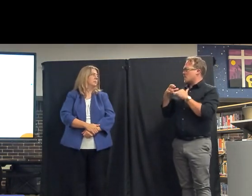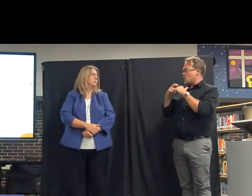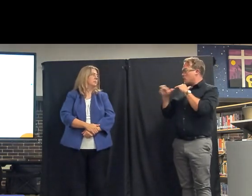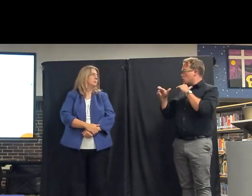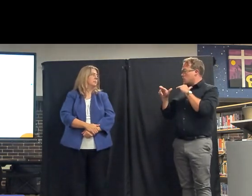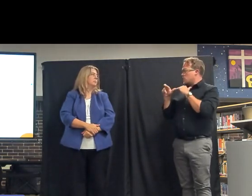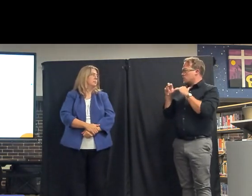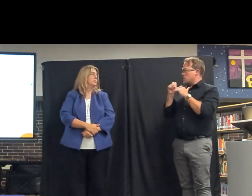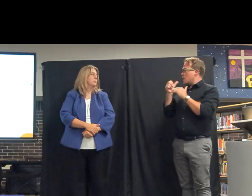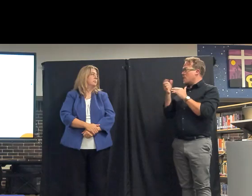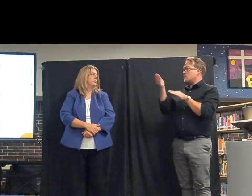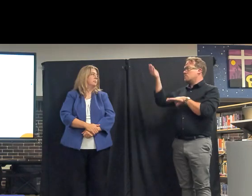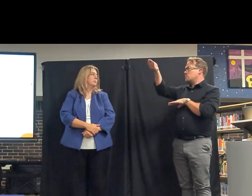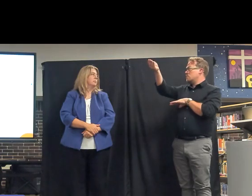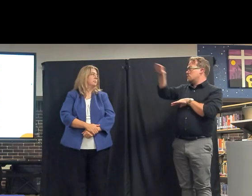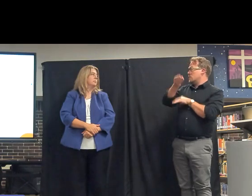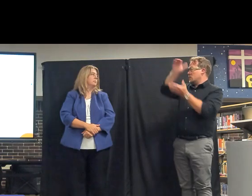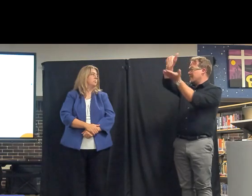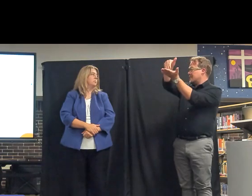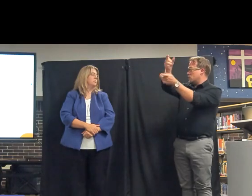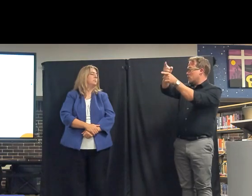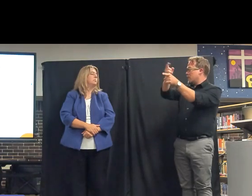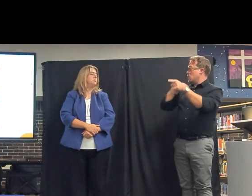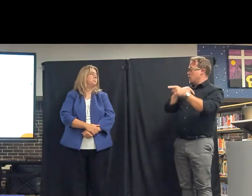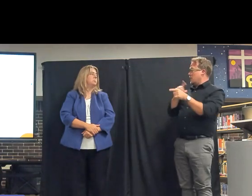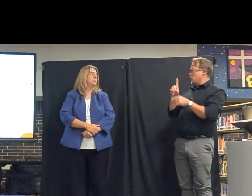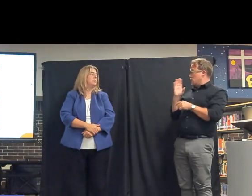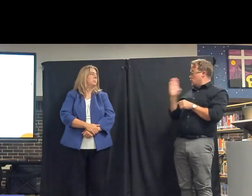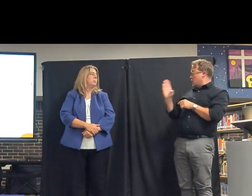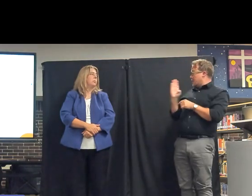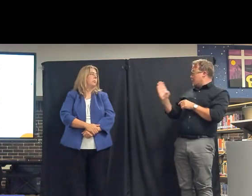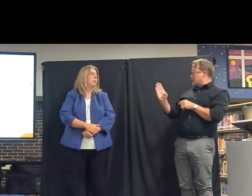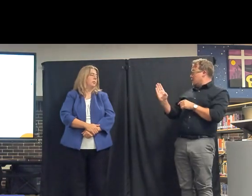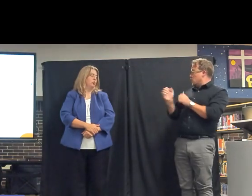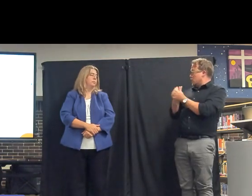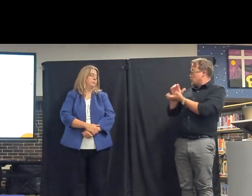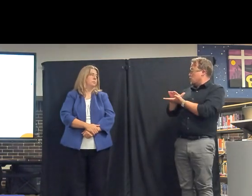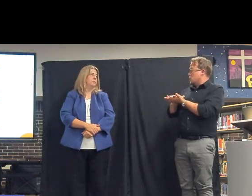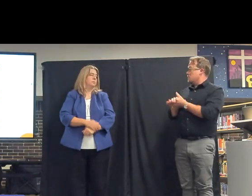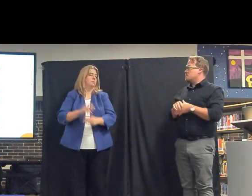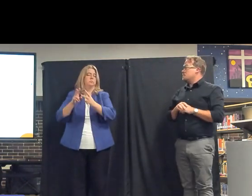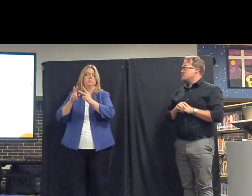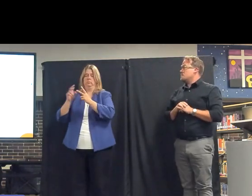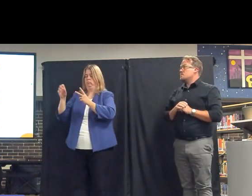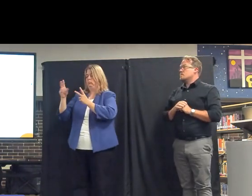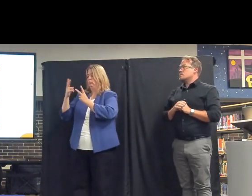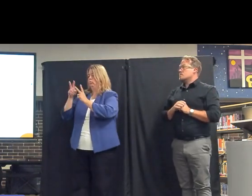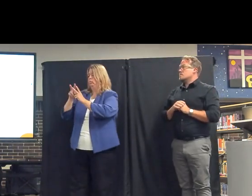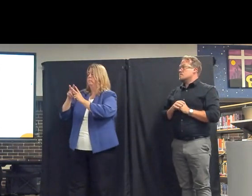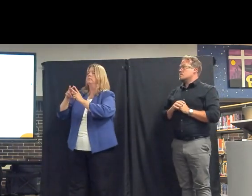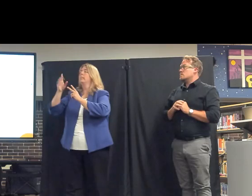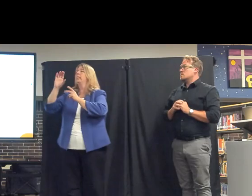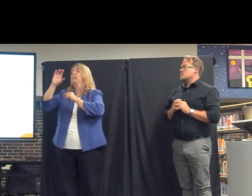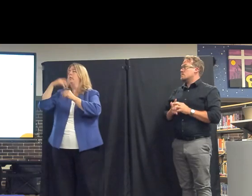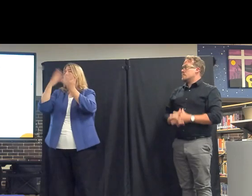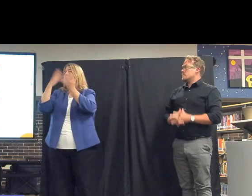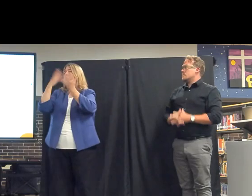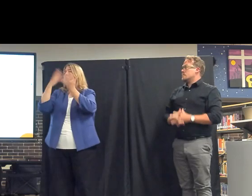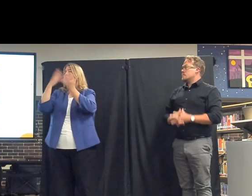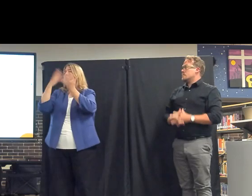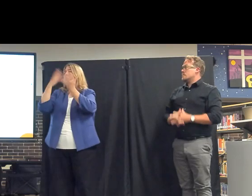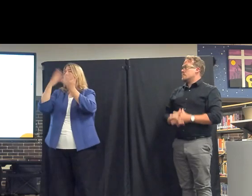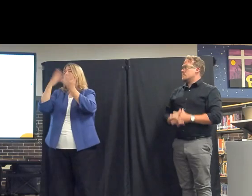not have to go through the center, correct? We can do a direct referral with the schools. And